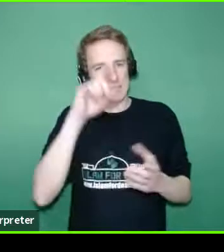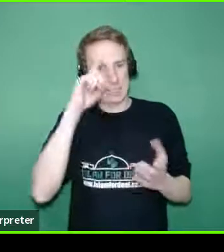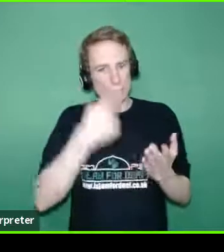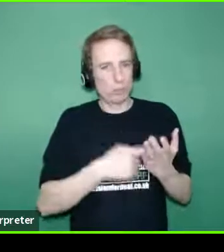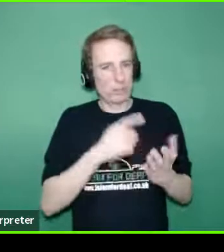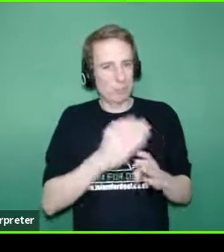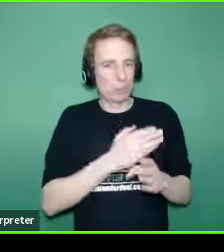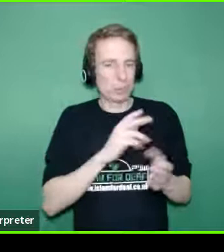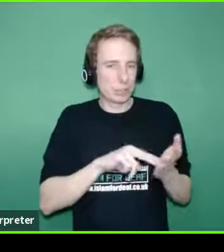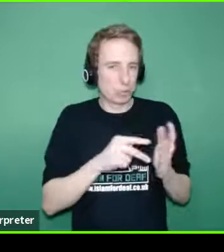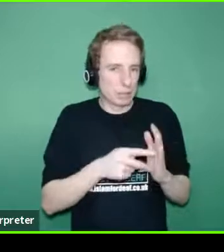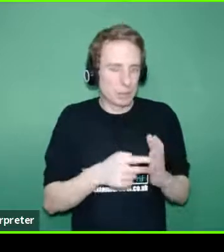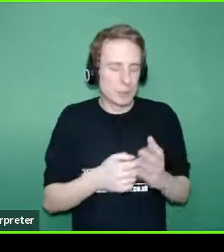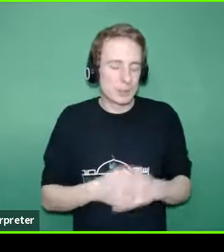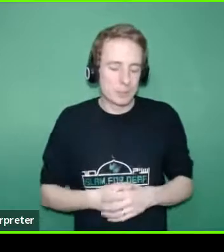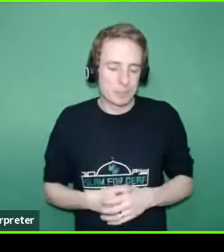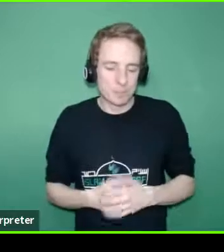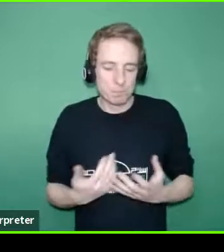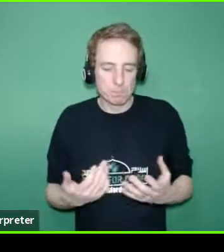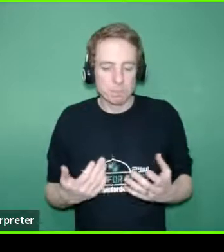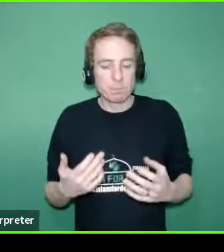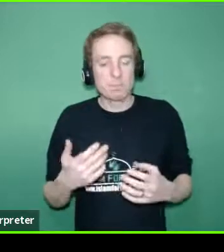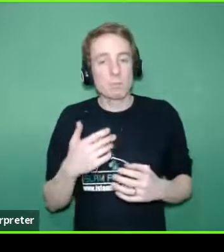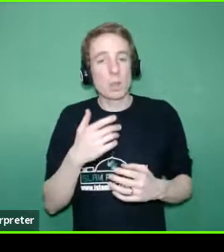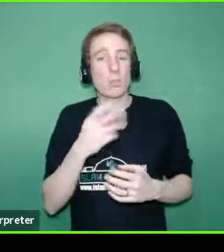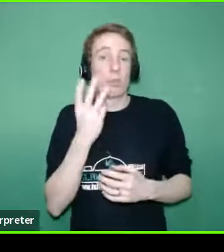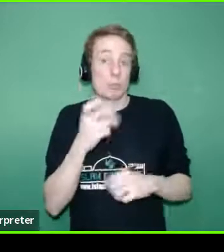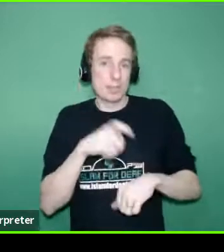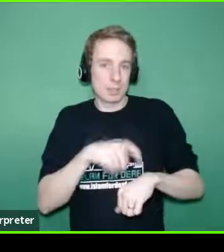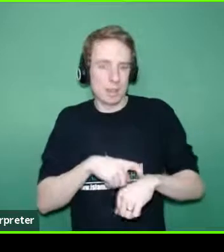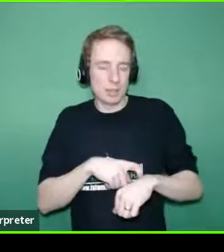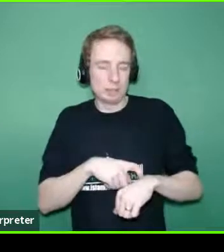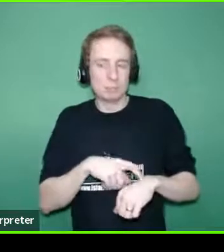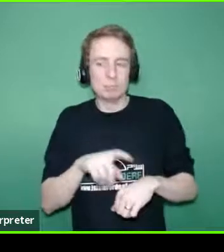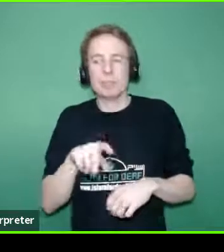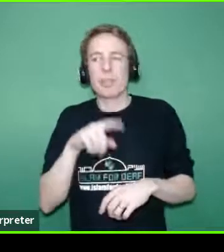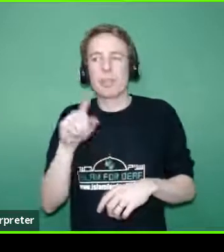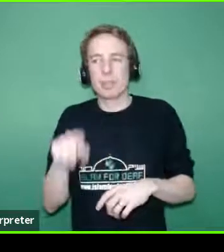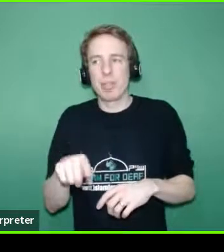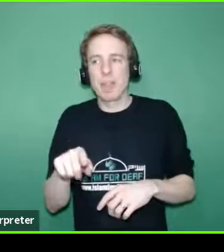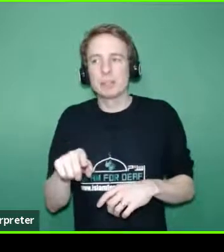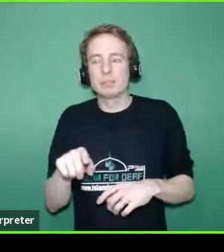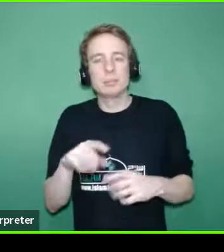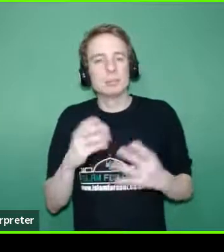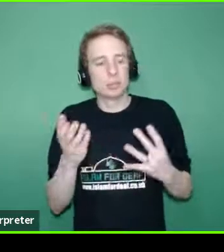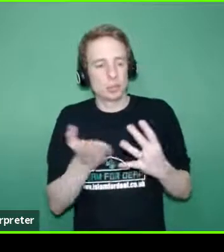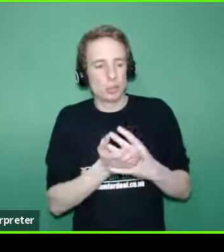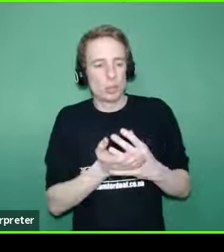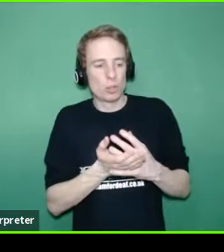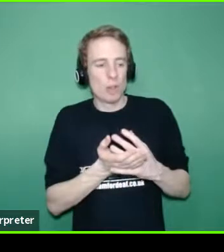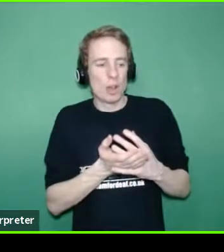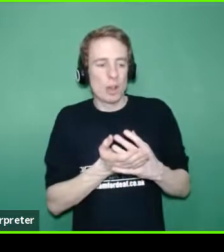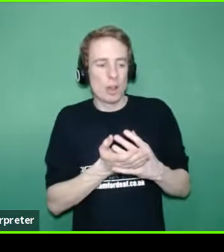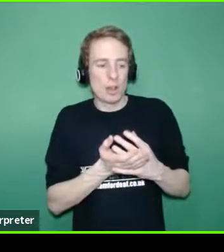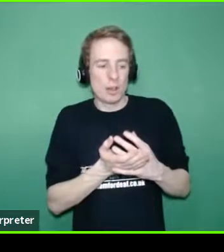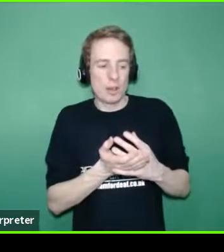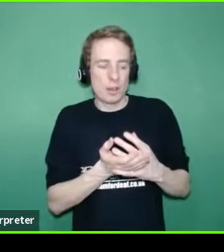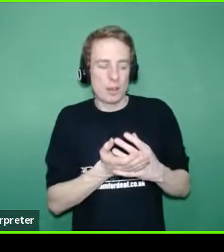times, and then they recite the chapter Qul Huwallahu Ahad, the chapter